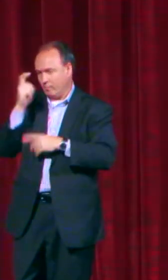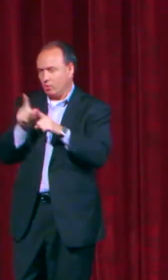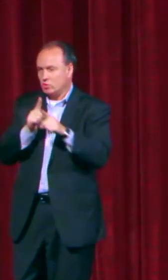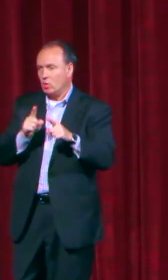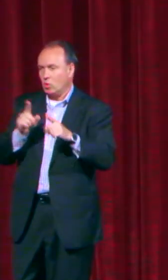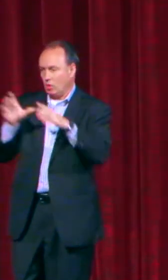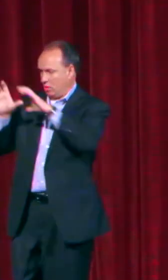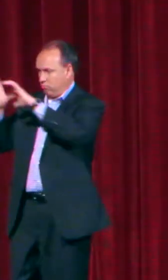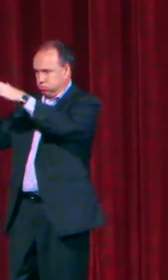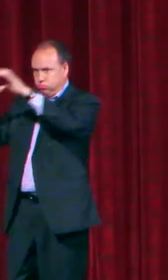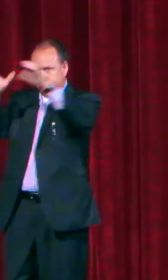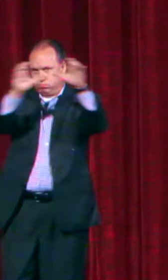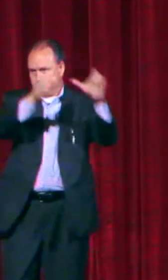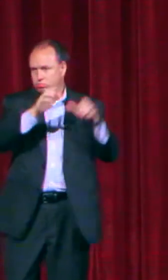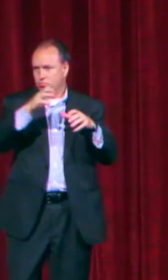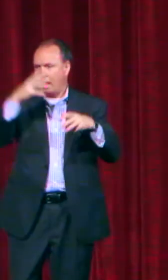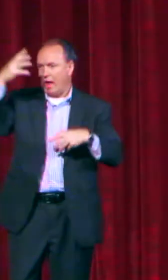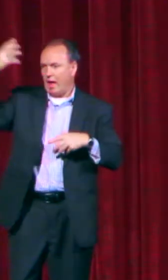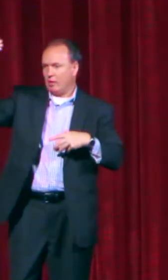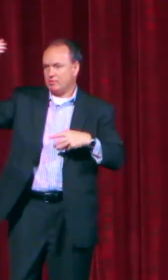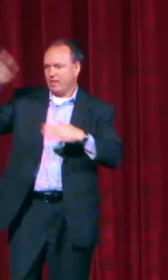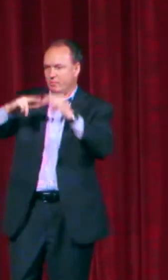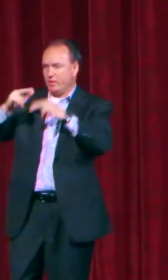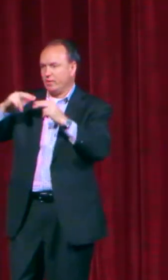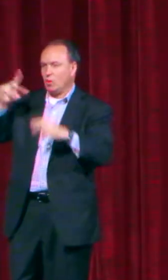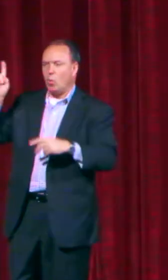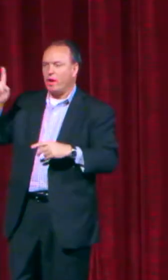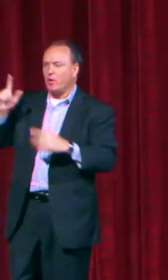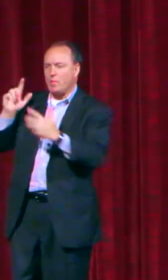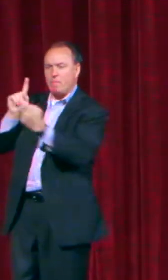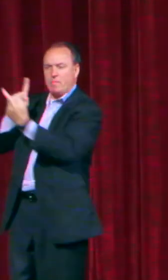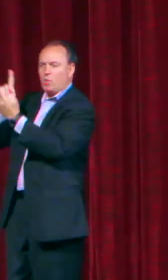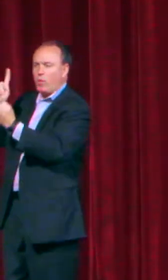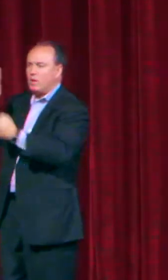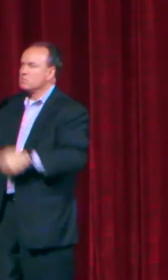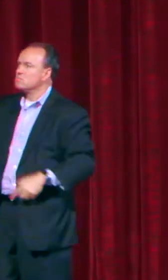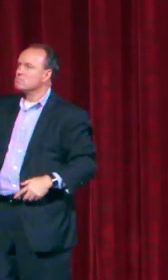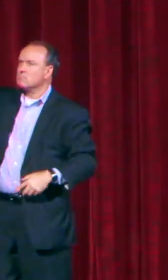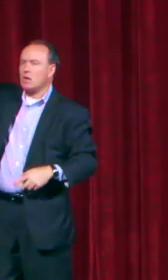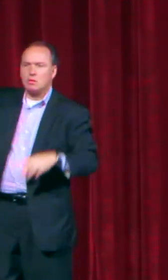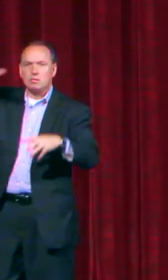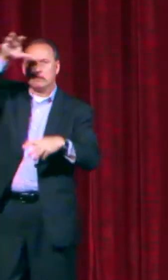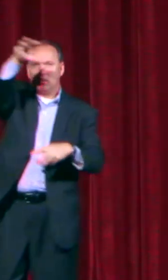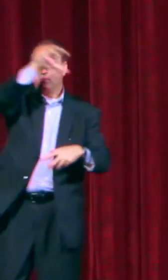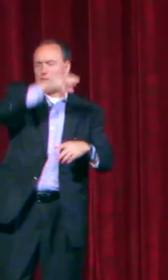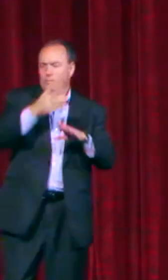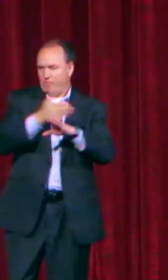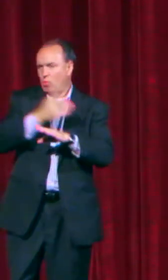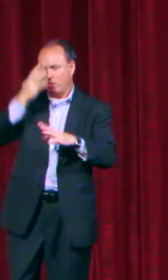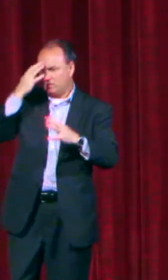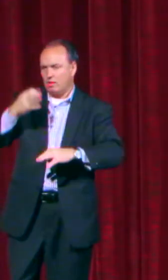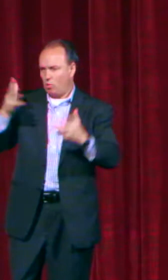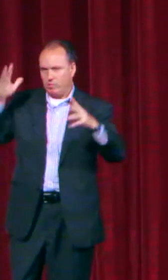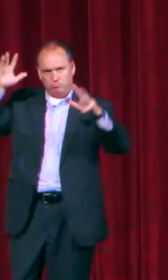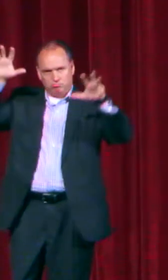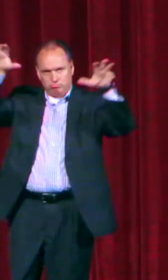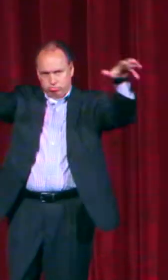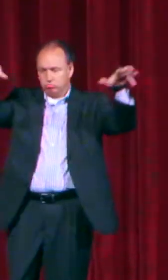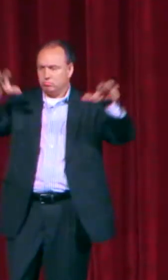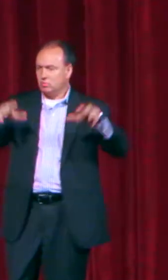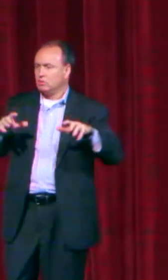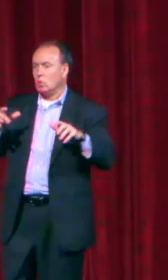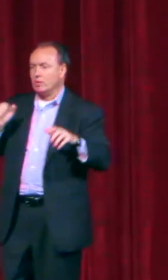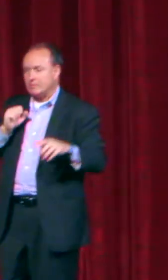simply locations outside of the building in the event that we did have to evacuate. They're predetermined locations. That